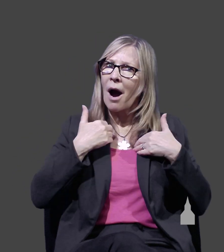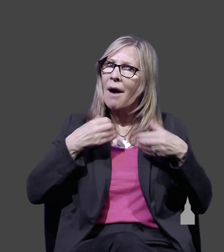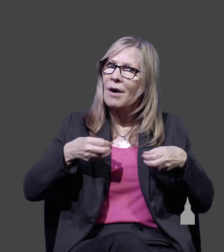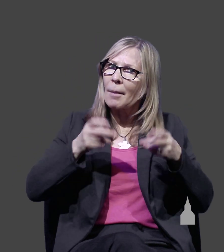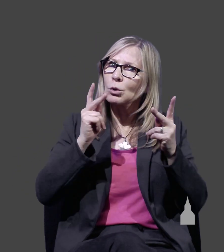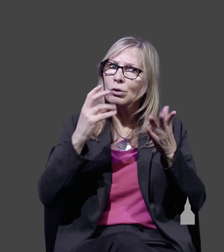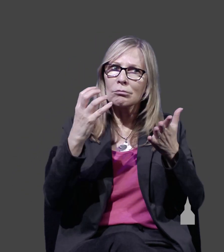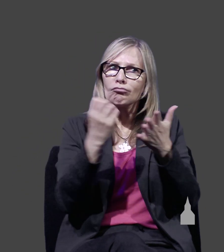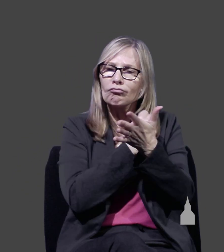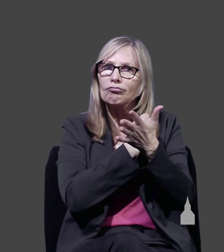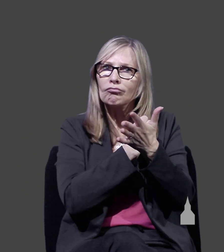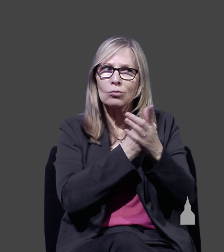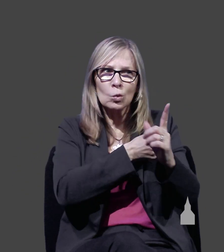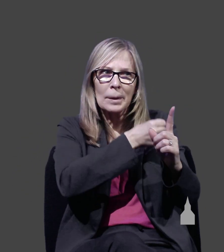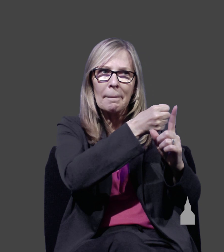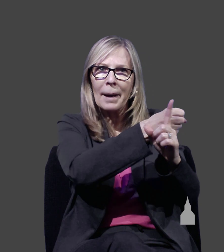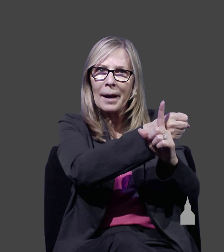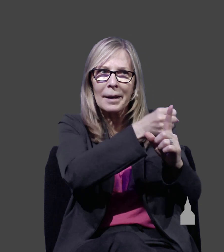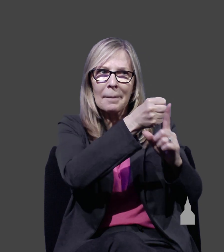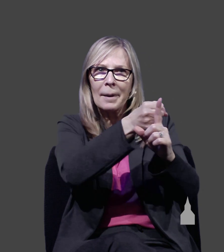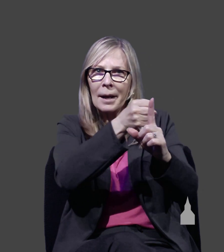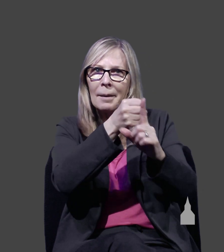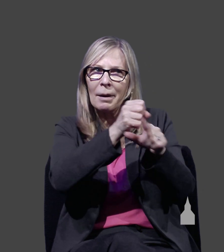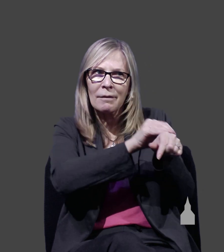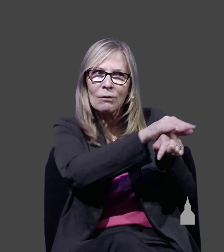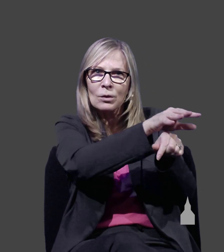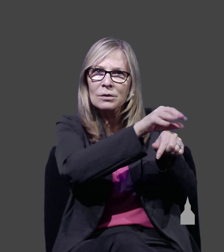ways to impact them.